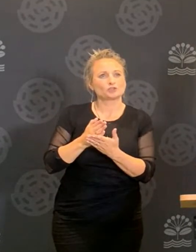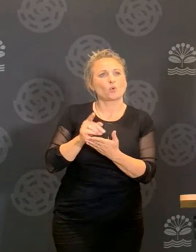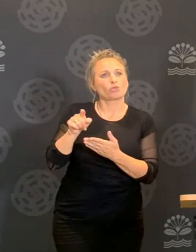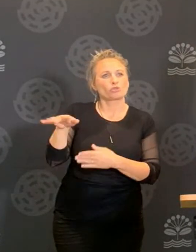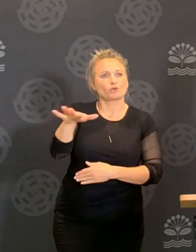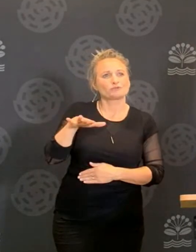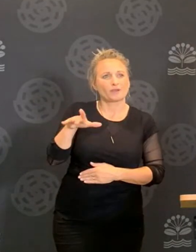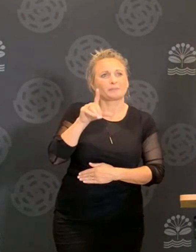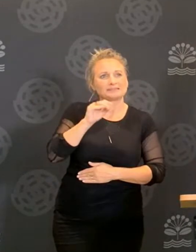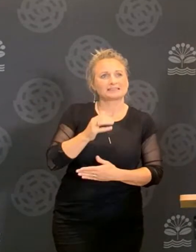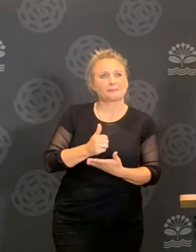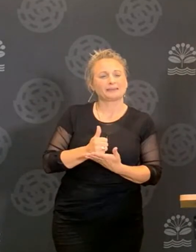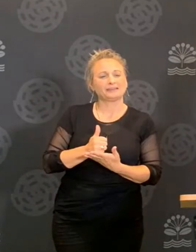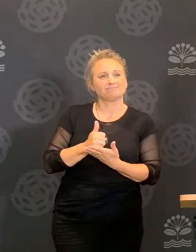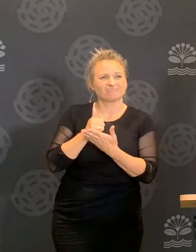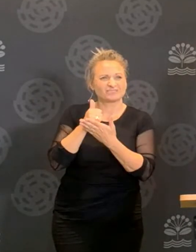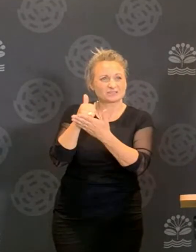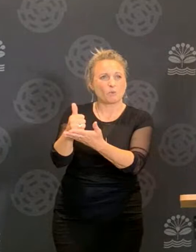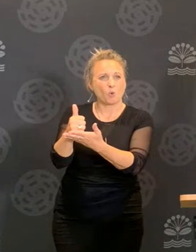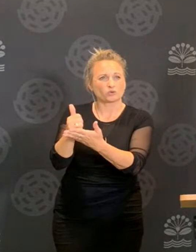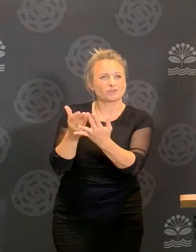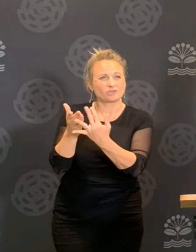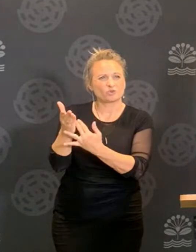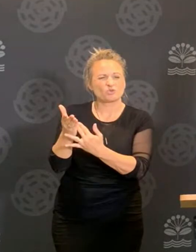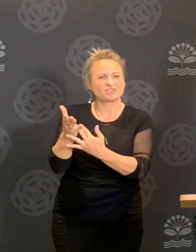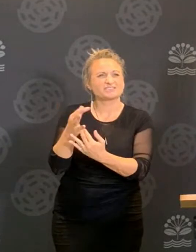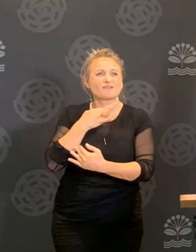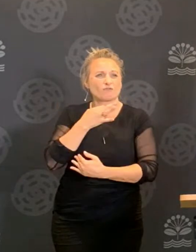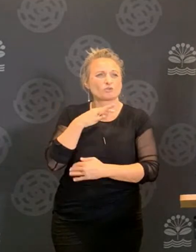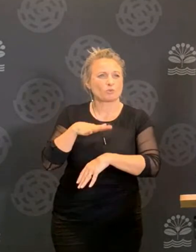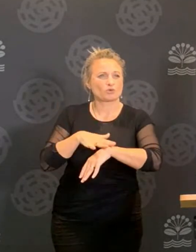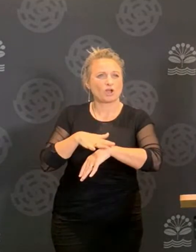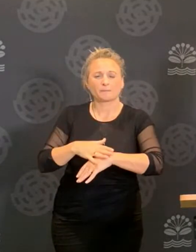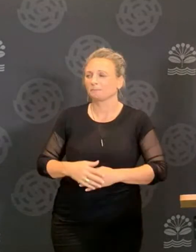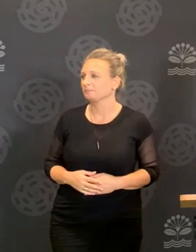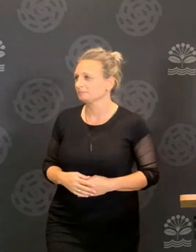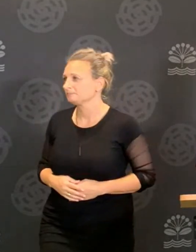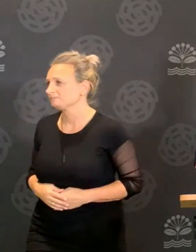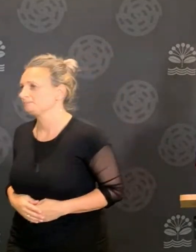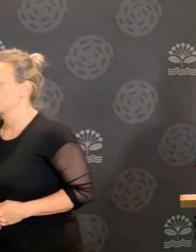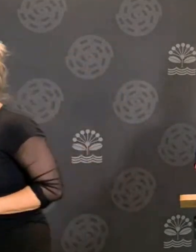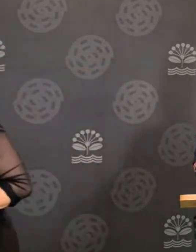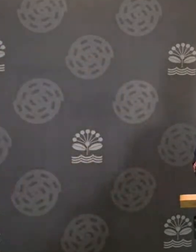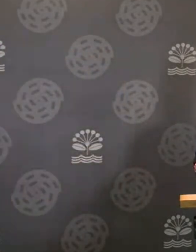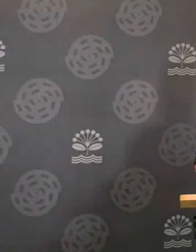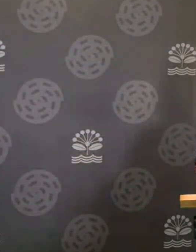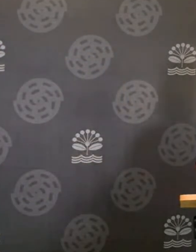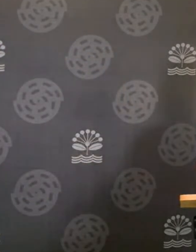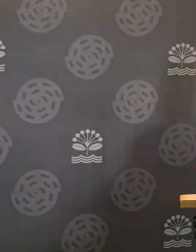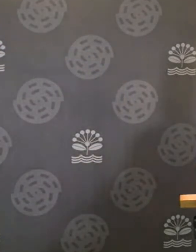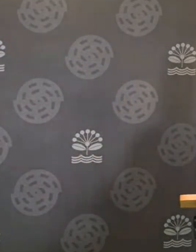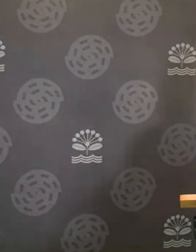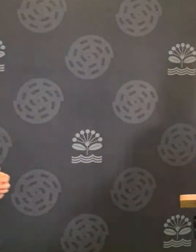families as they work through the situations in their properties.